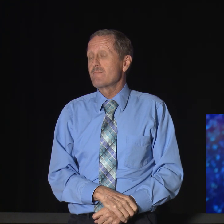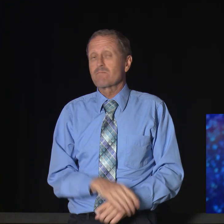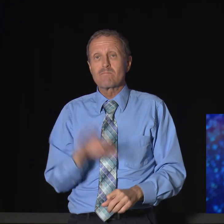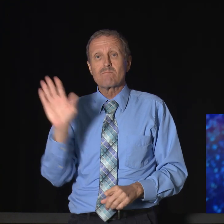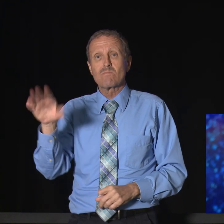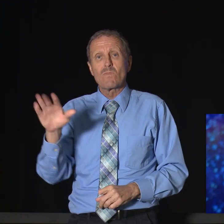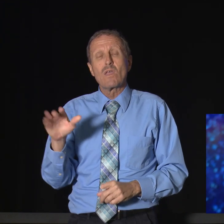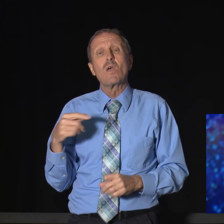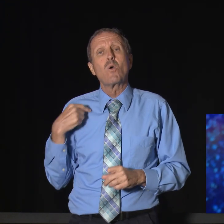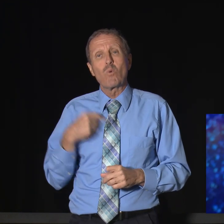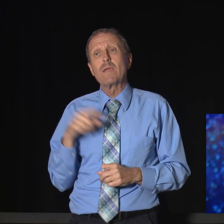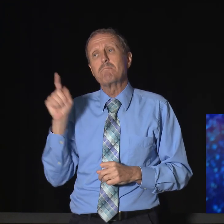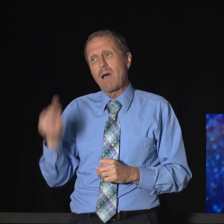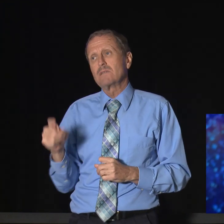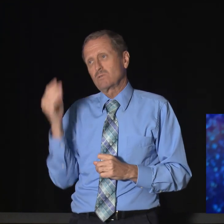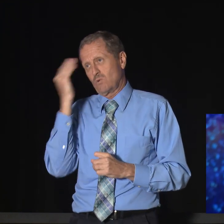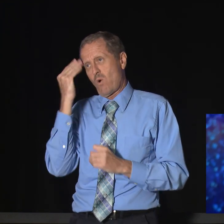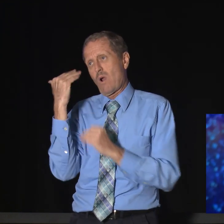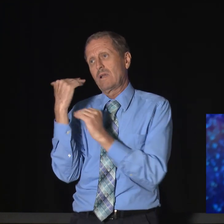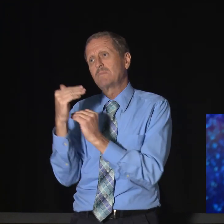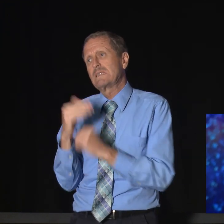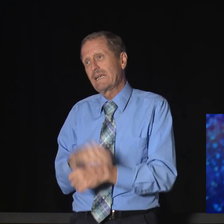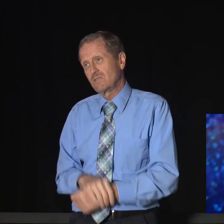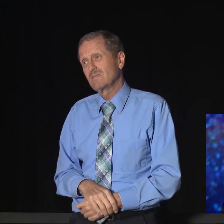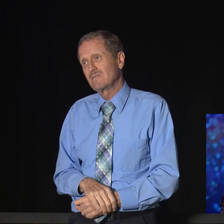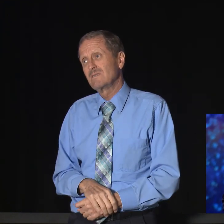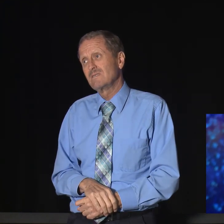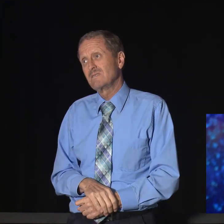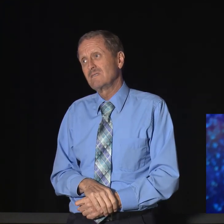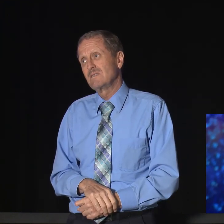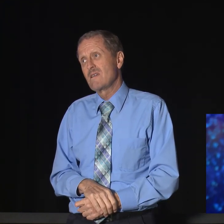Beloved, we must know our limitations.